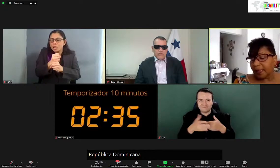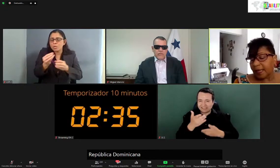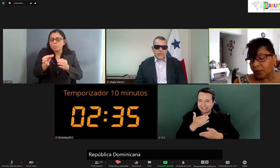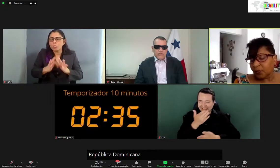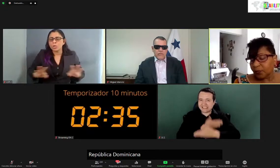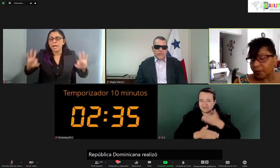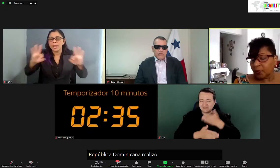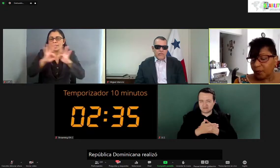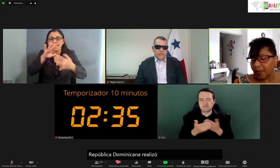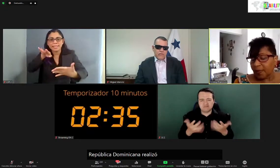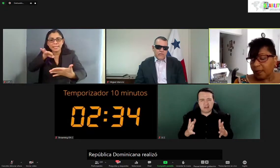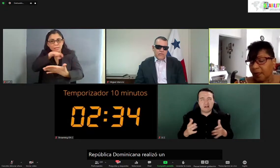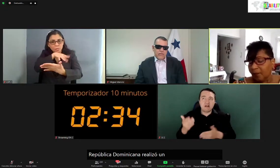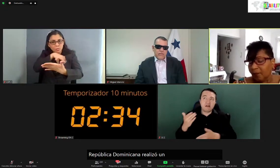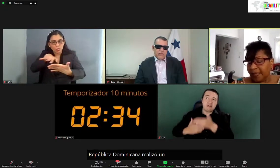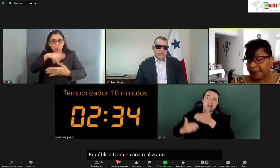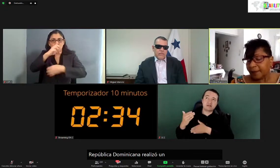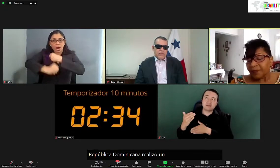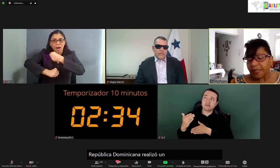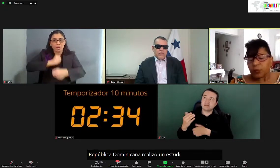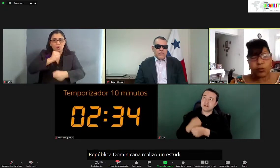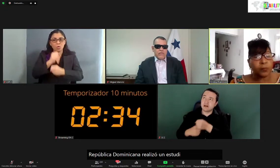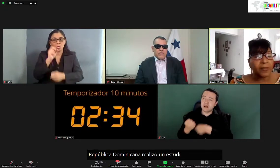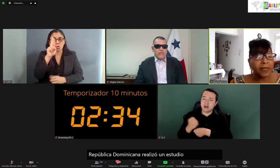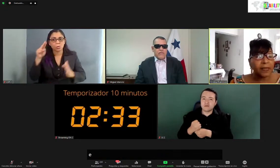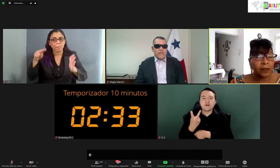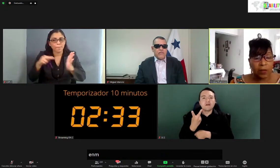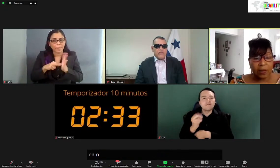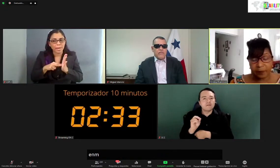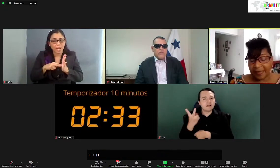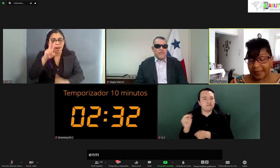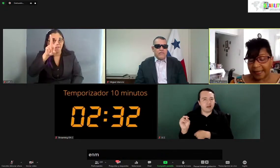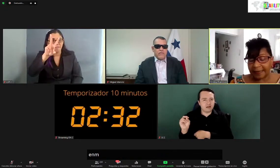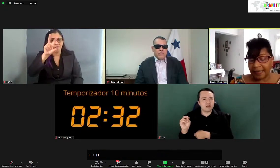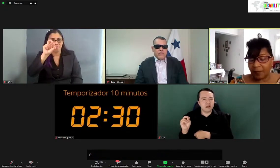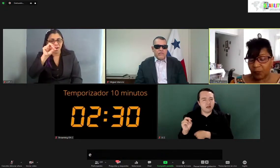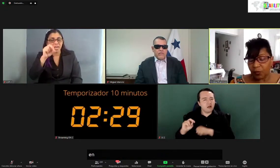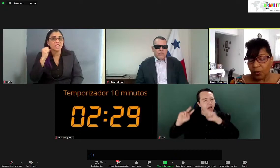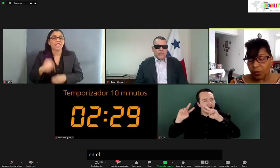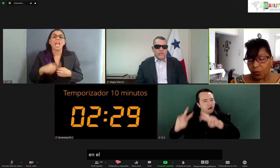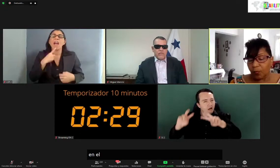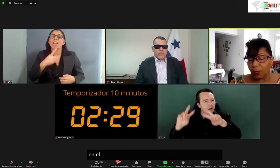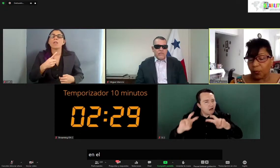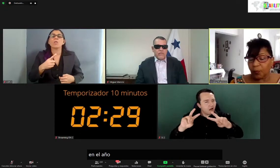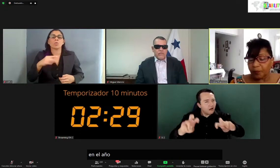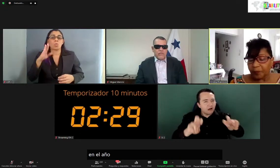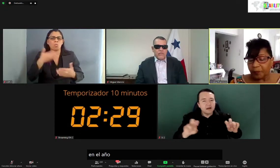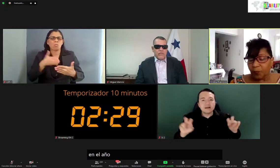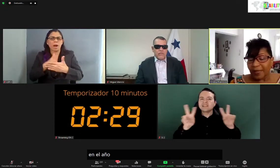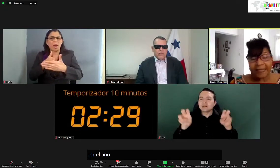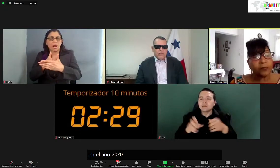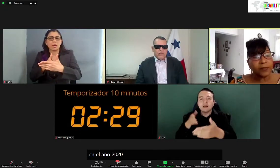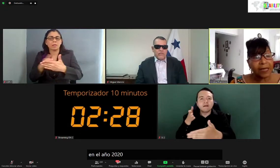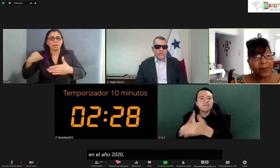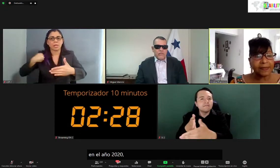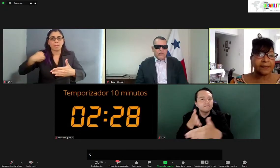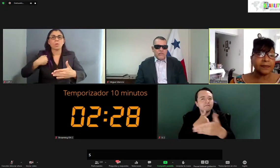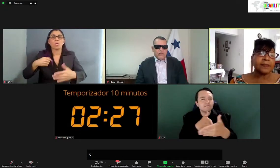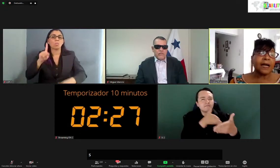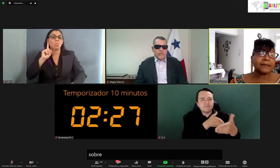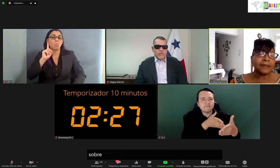out an important study in 2020 on the barriers we